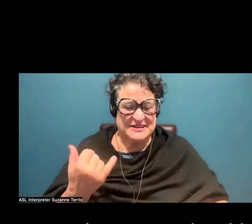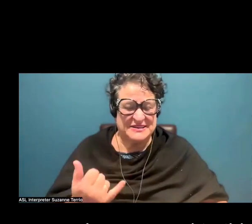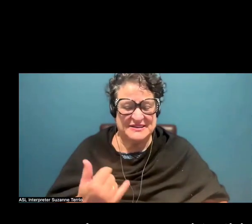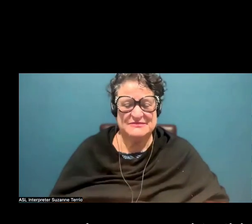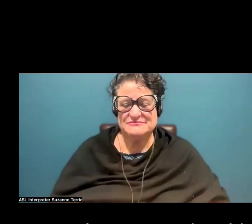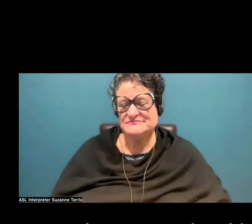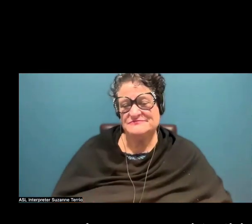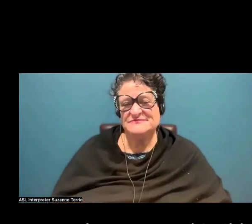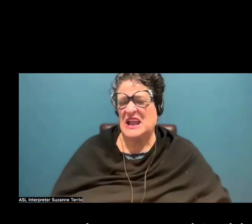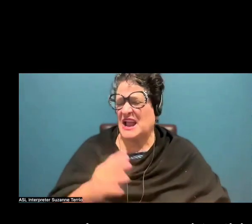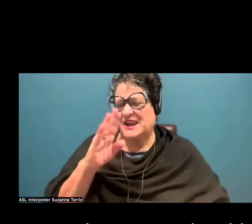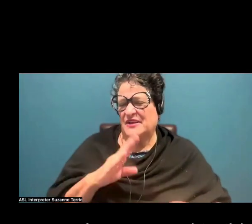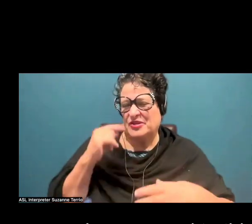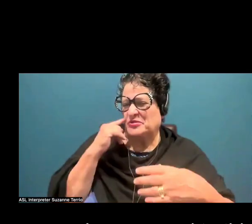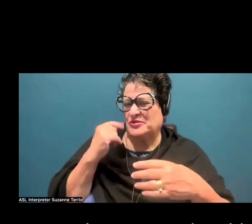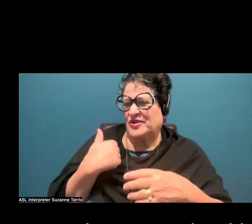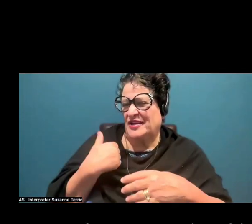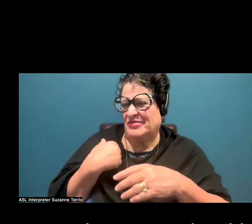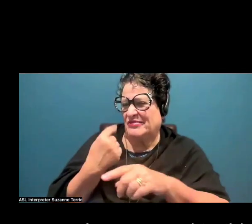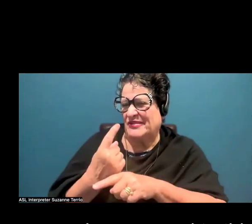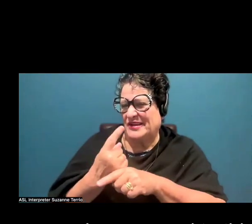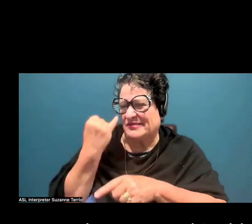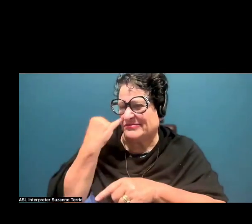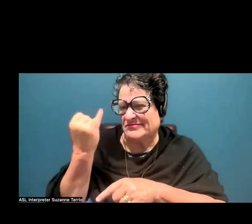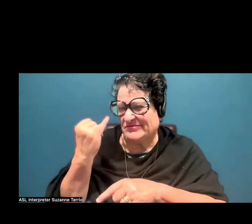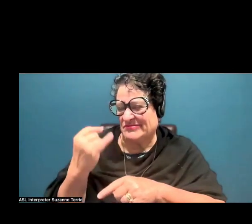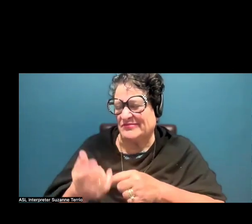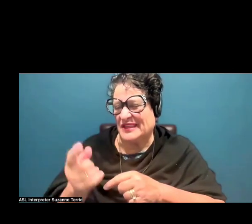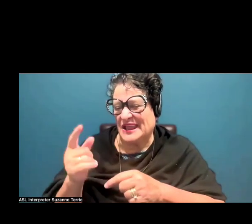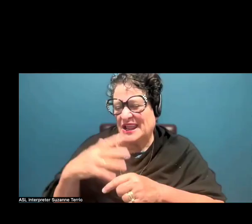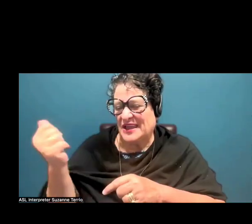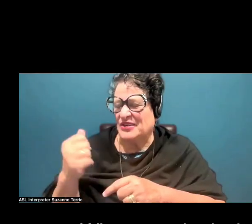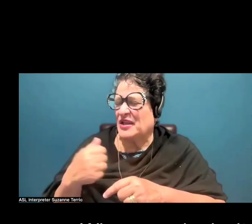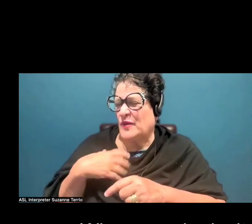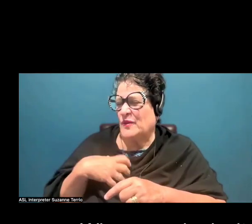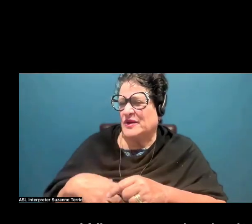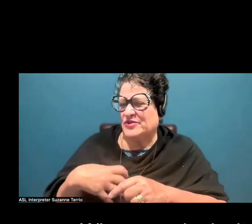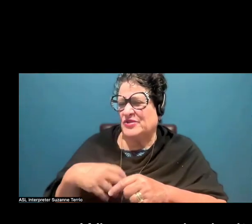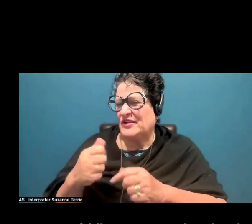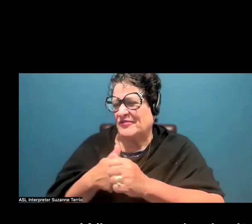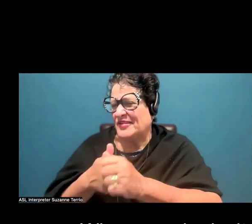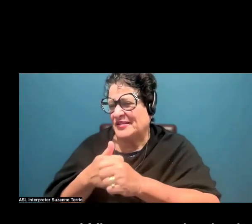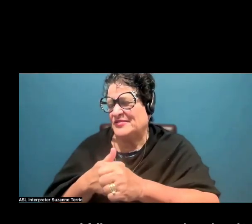I never used to think she had the right idea leaving, but today I wish I'd followed in her footsteps. Wherever she is, it must be better than